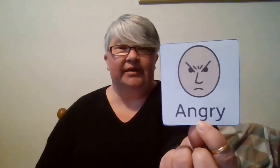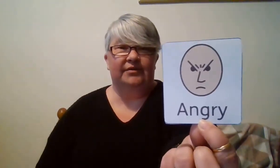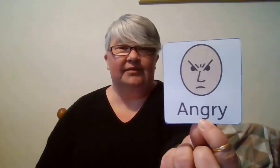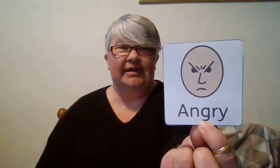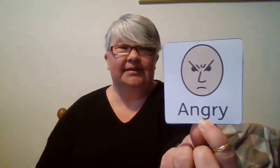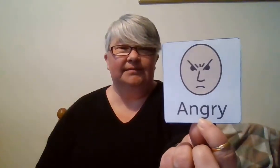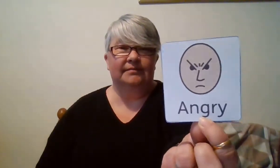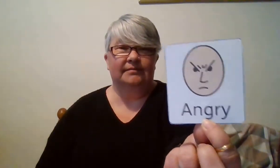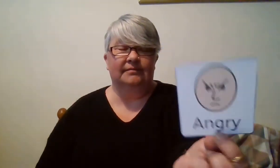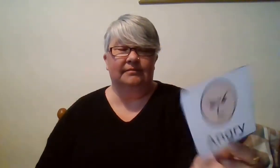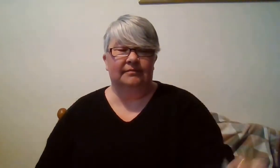Angry.